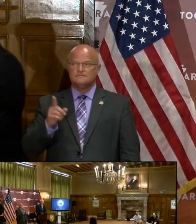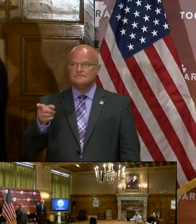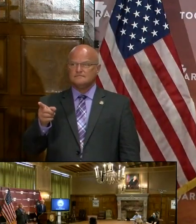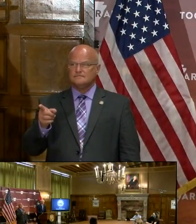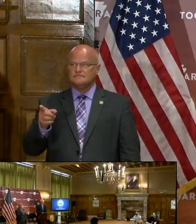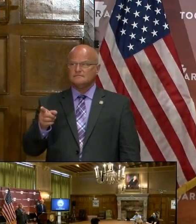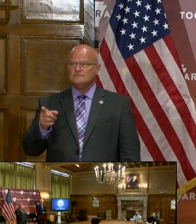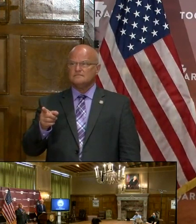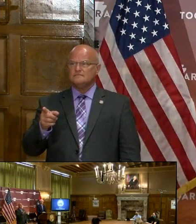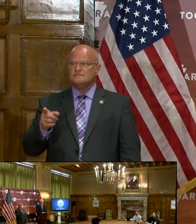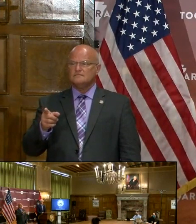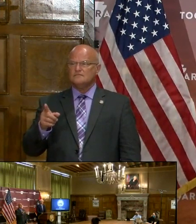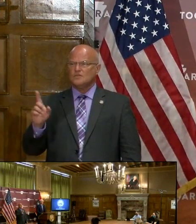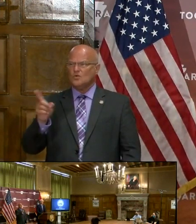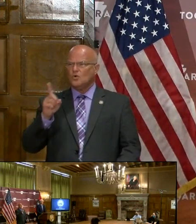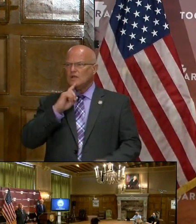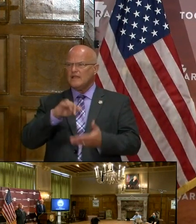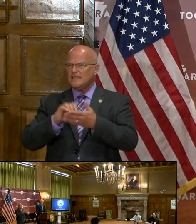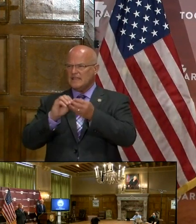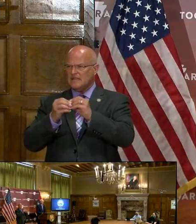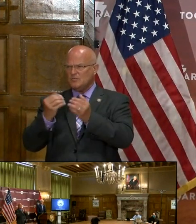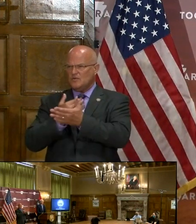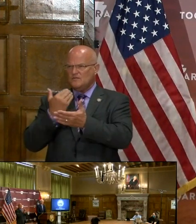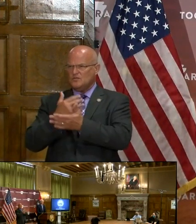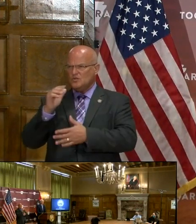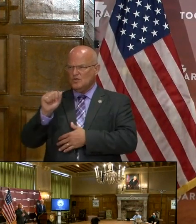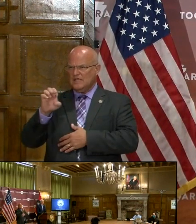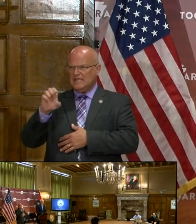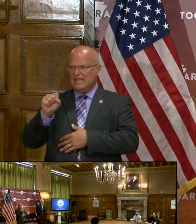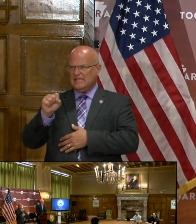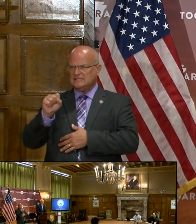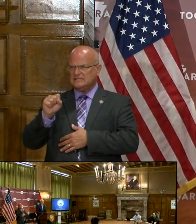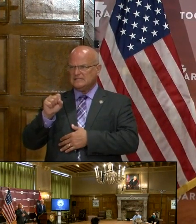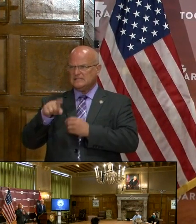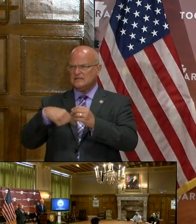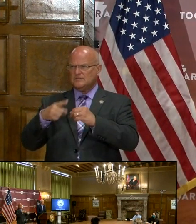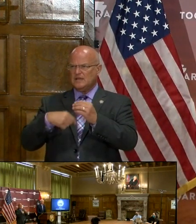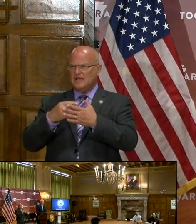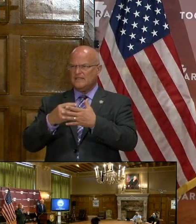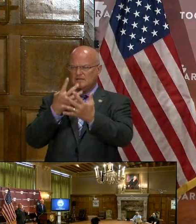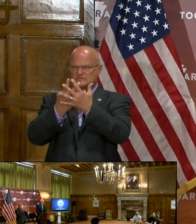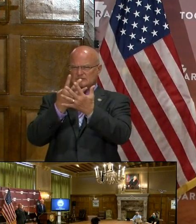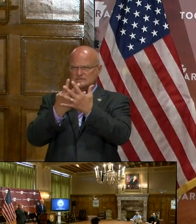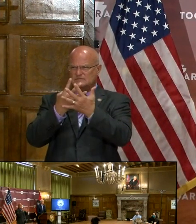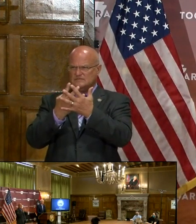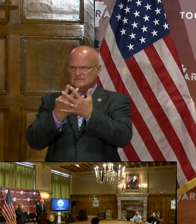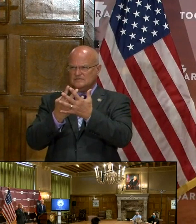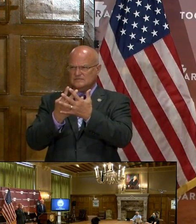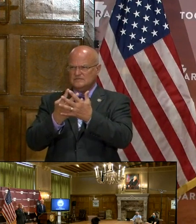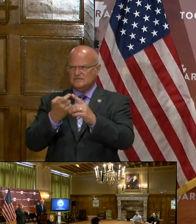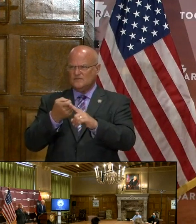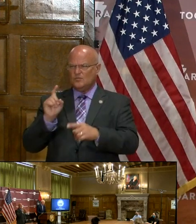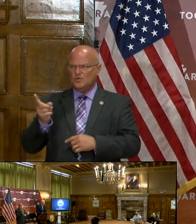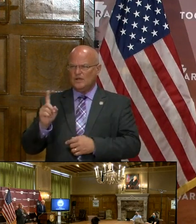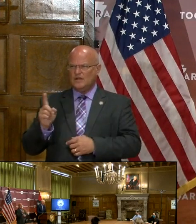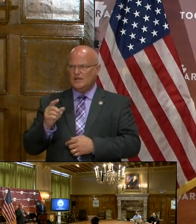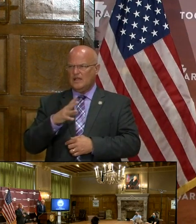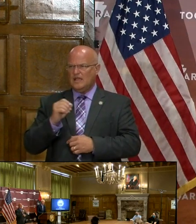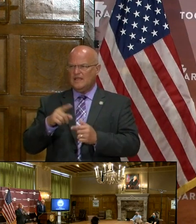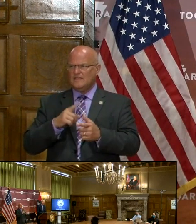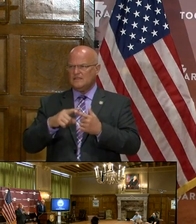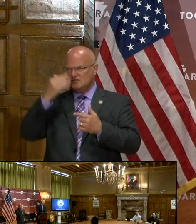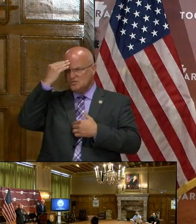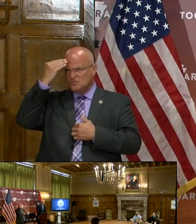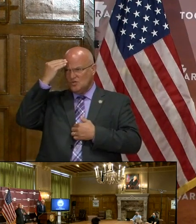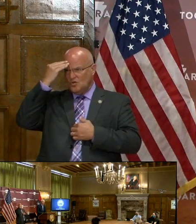Yes. Where is the number of new cases in regards to the correctional facilities coming from? And then